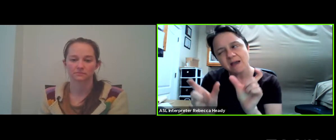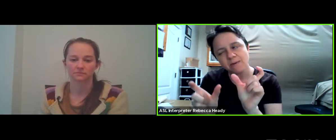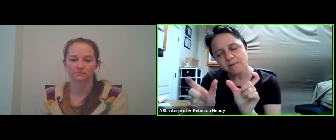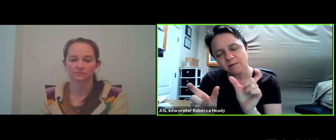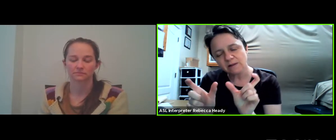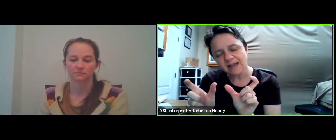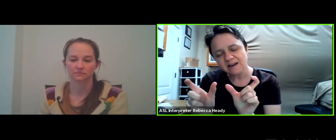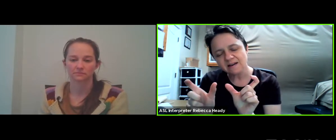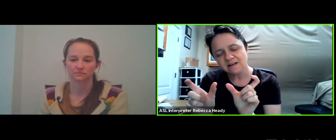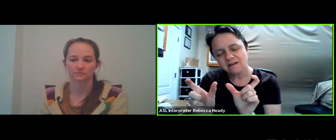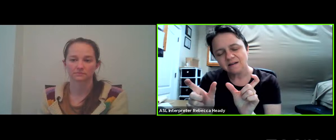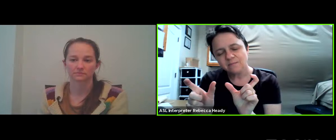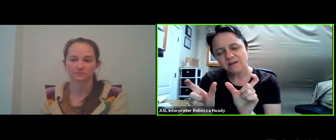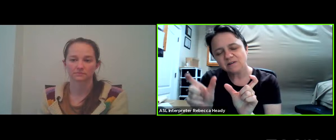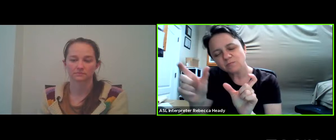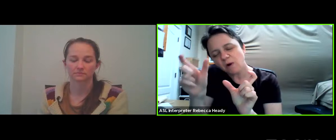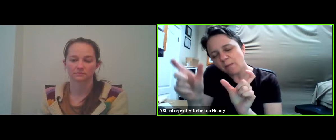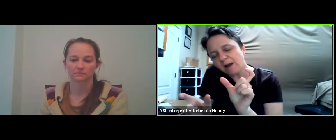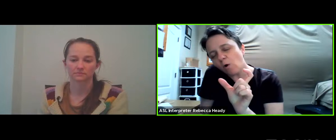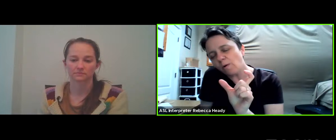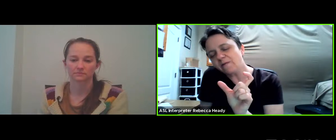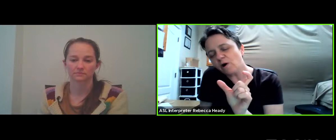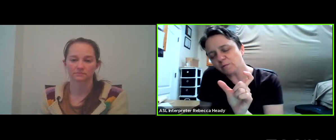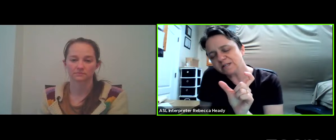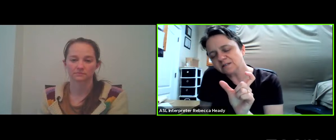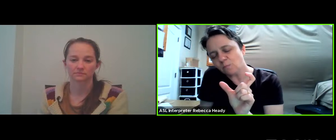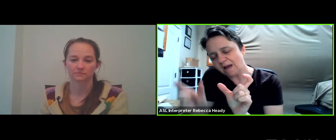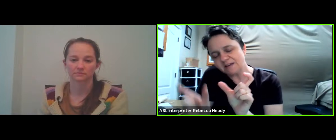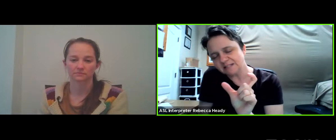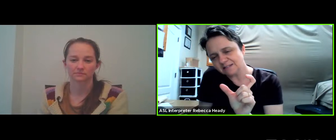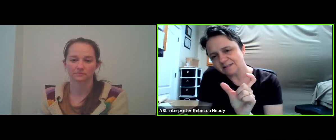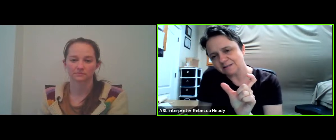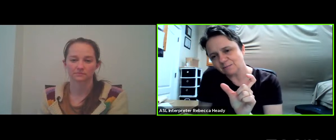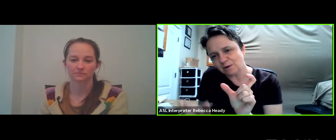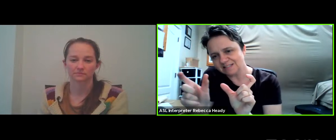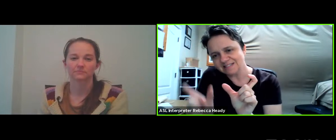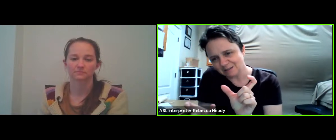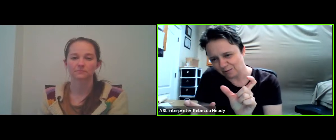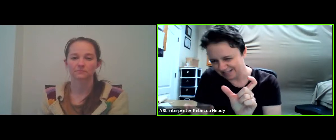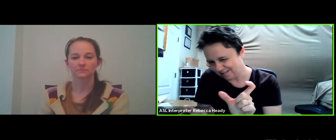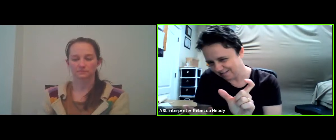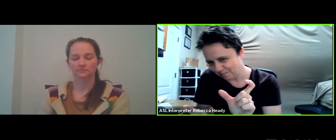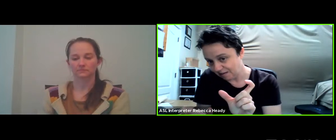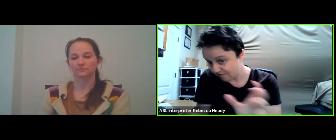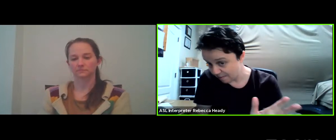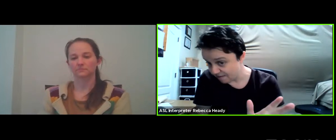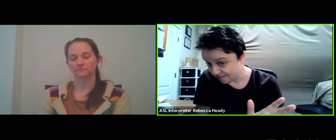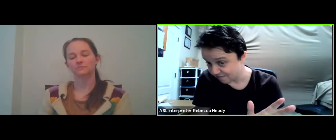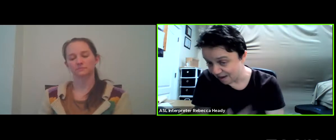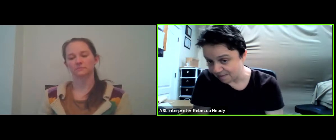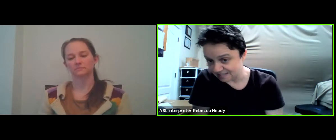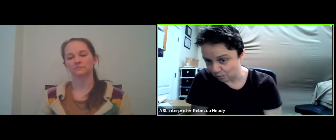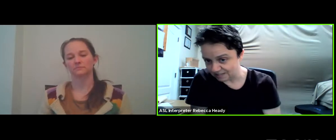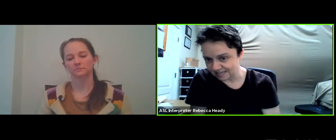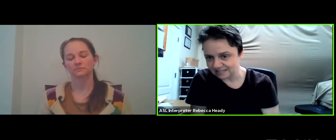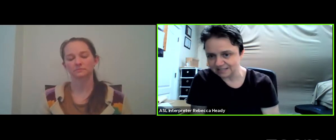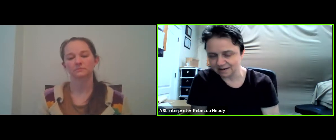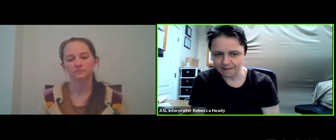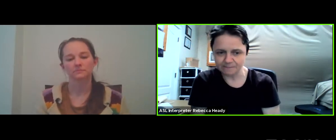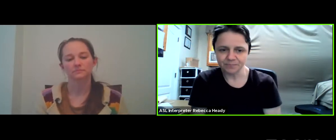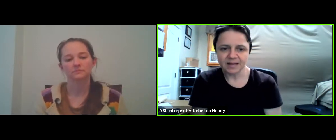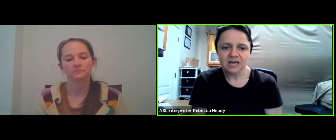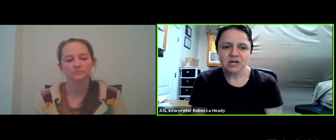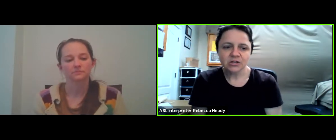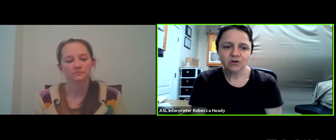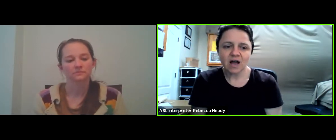it could maybe be related, but there's probably a whole other reasons why this was the reason. If that makes more